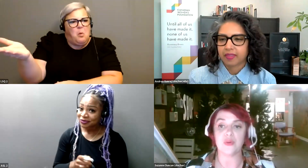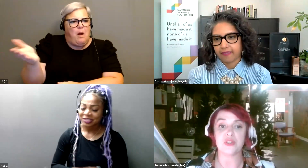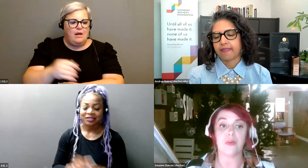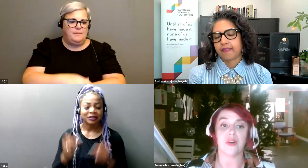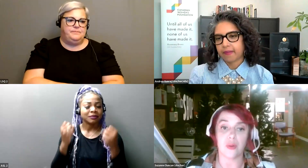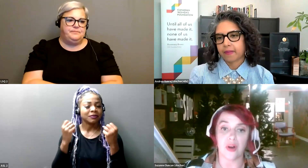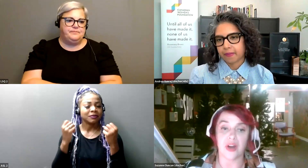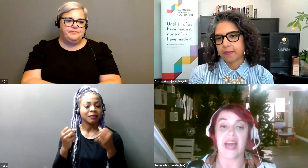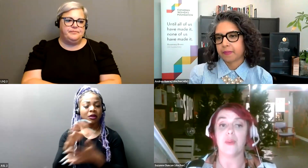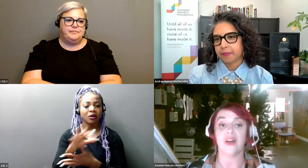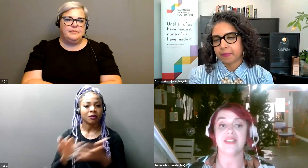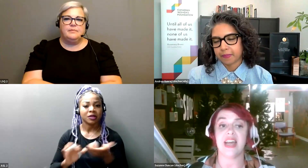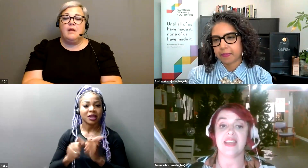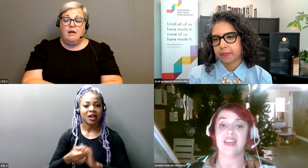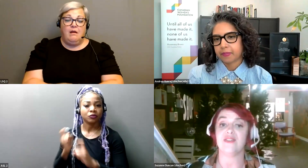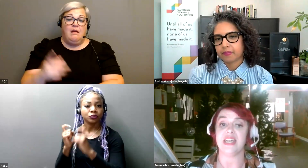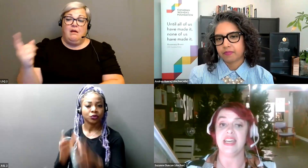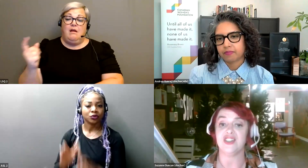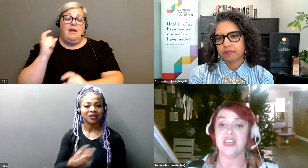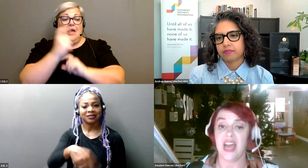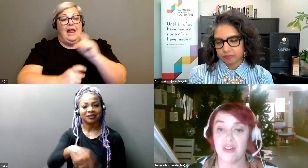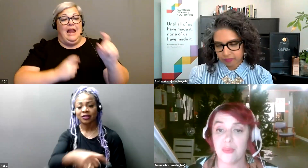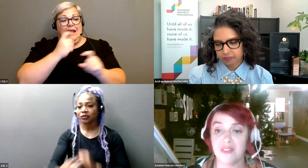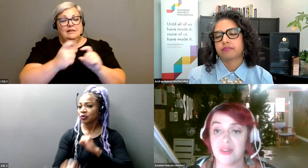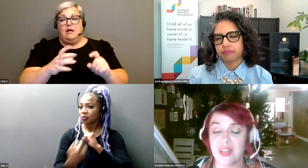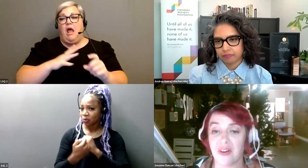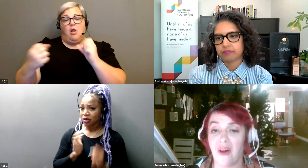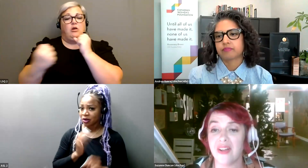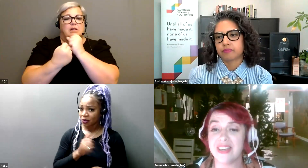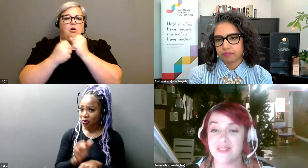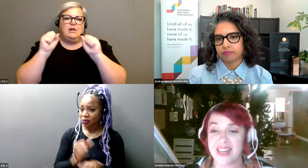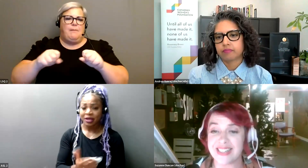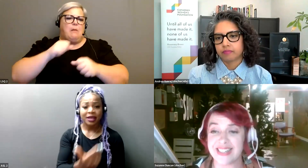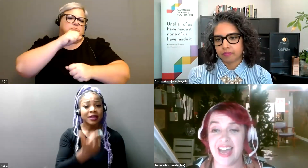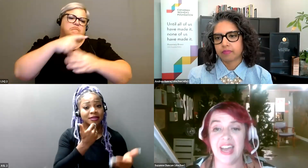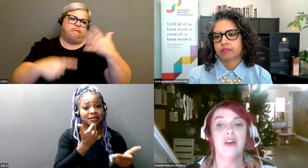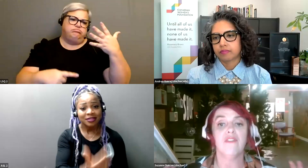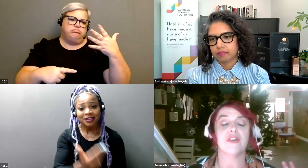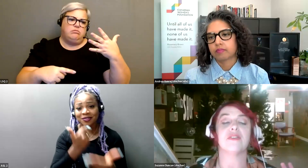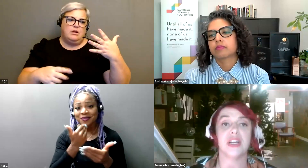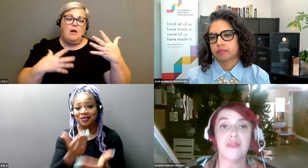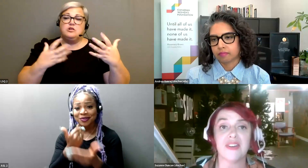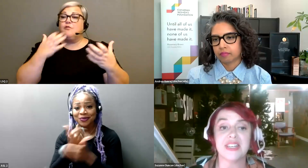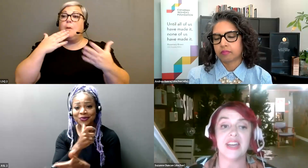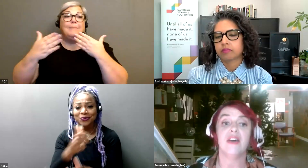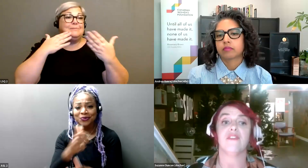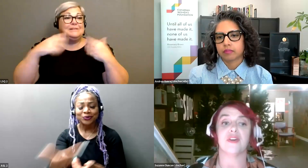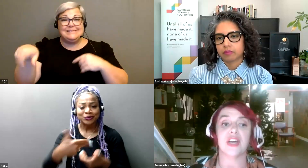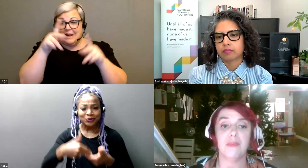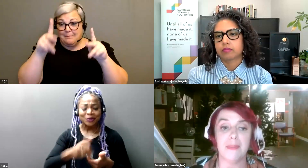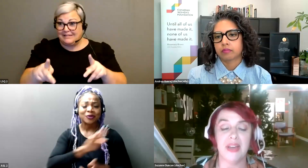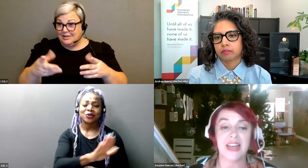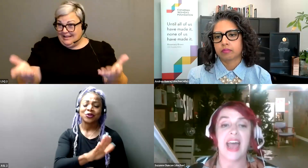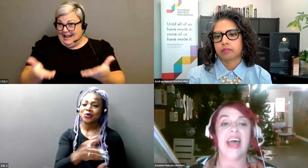that donors support our work. And I want to say thank you to each and every one of you that are on this event today for your generosity, for